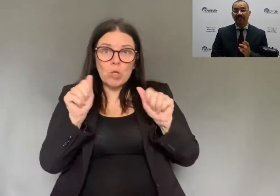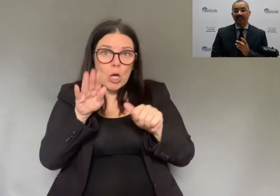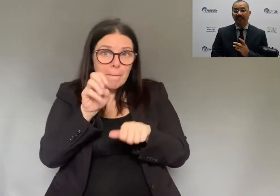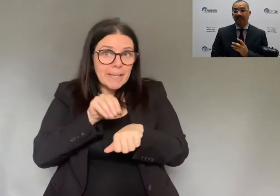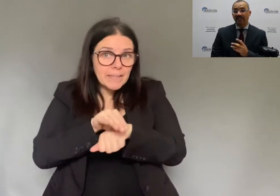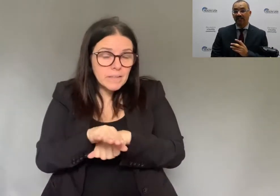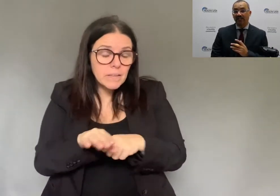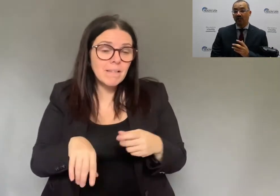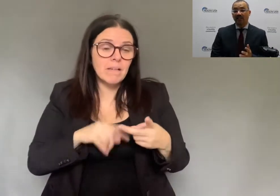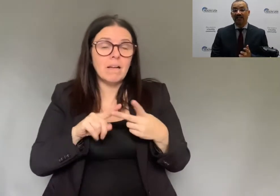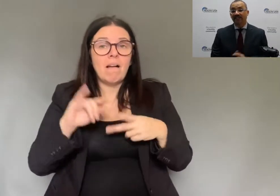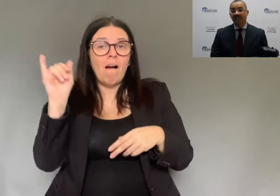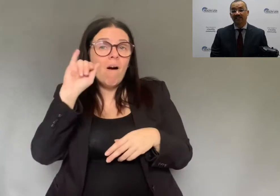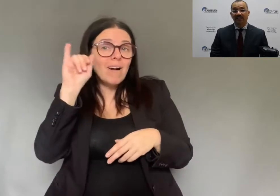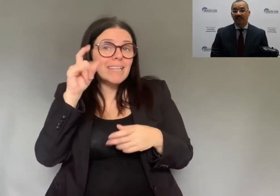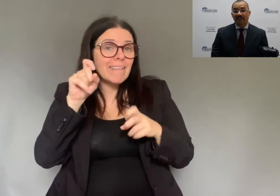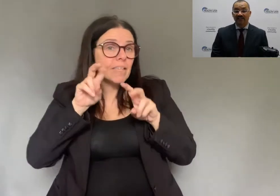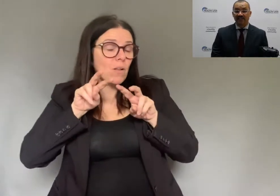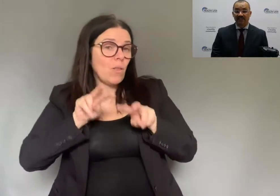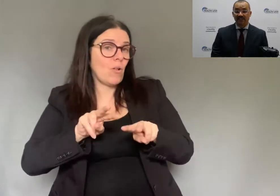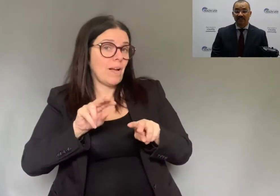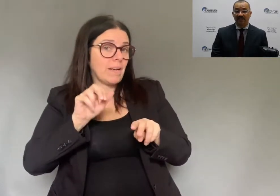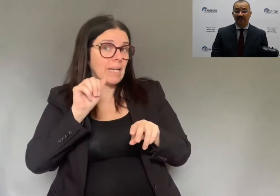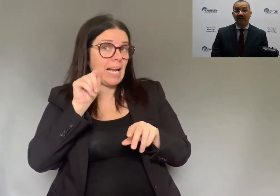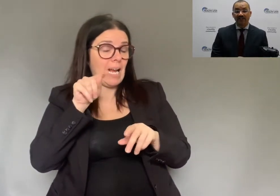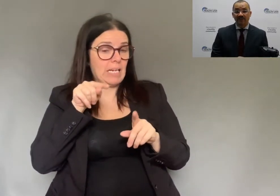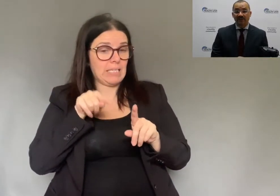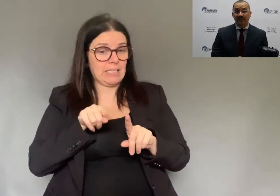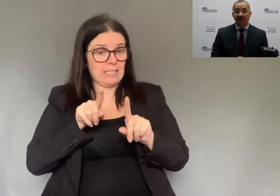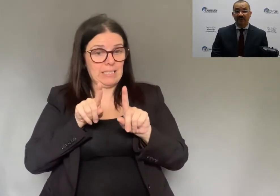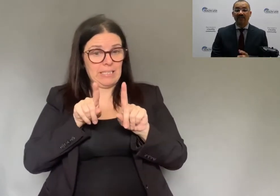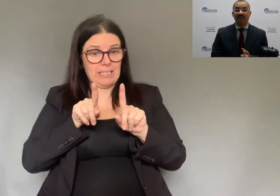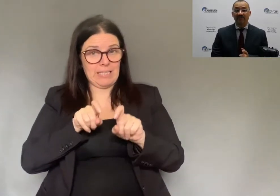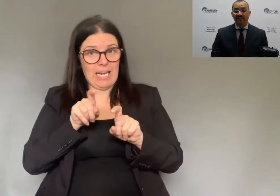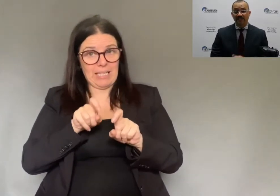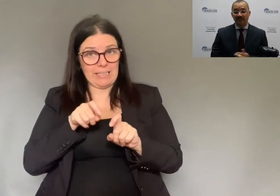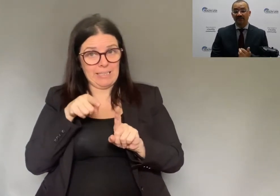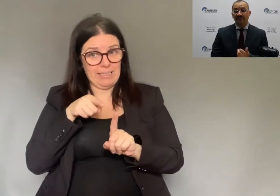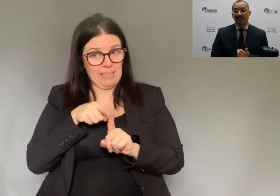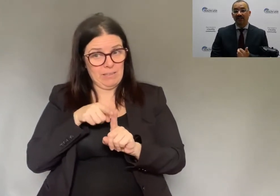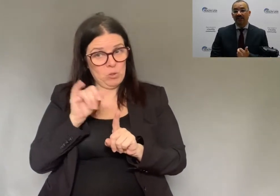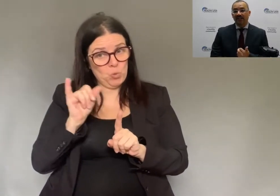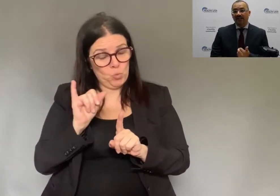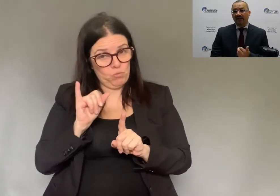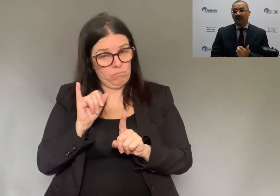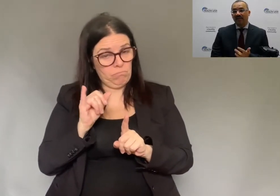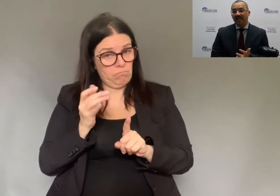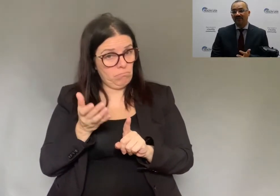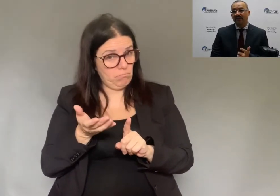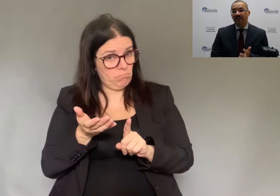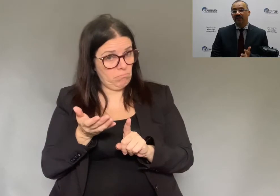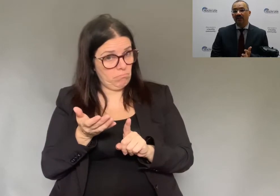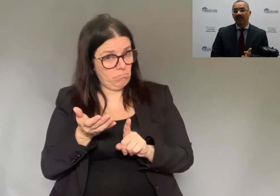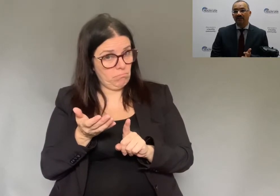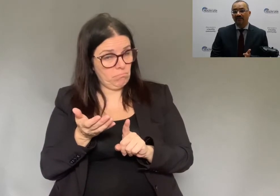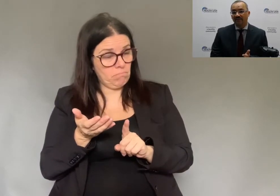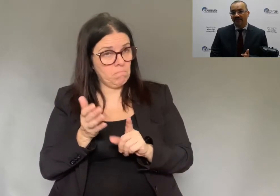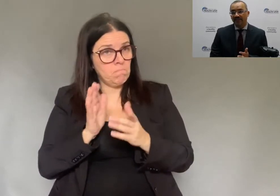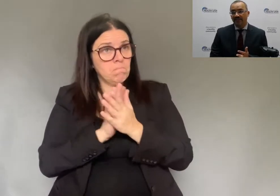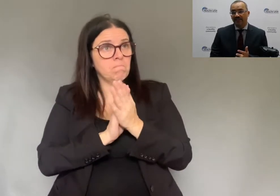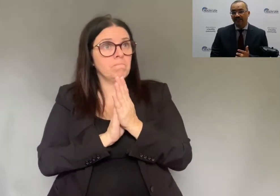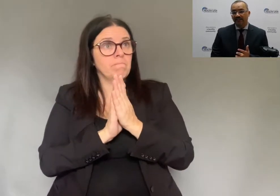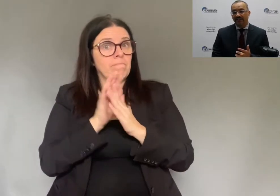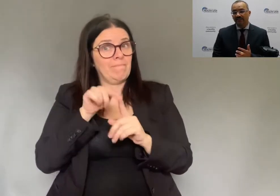maybe looking at the test as on its the merit of the test too. We haven't heard a lot of